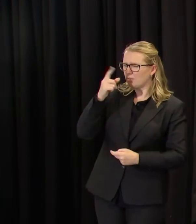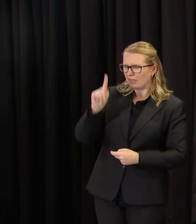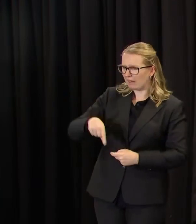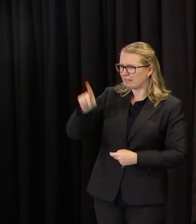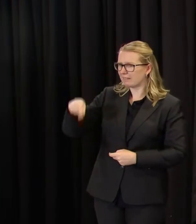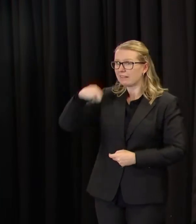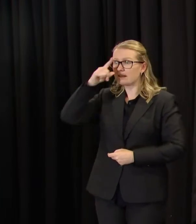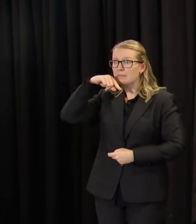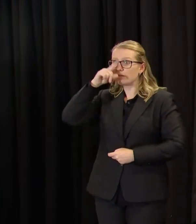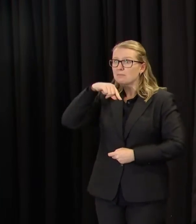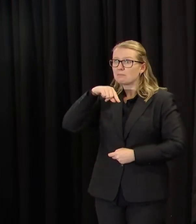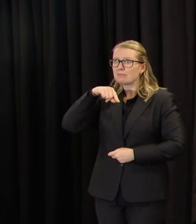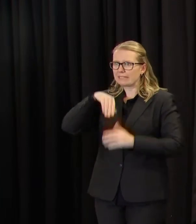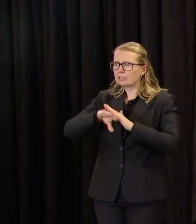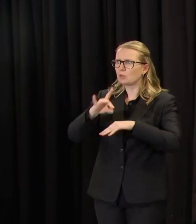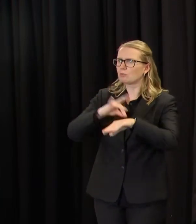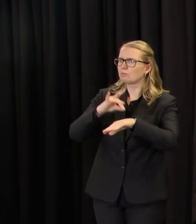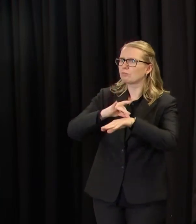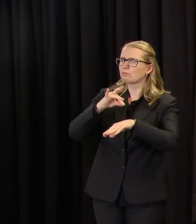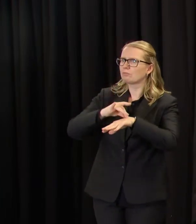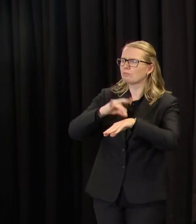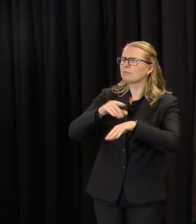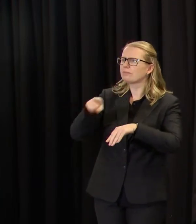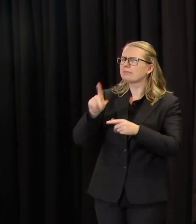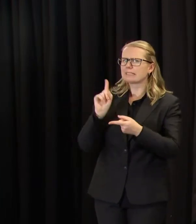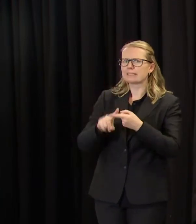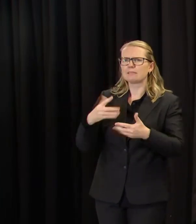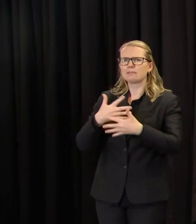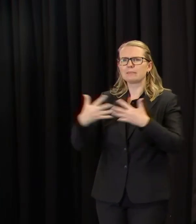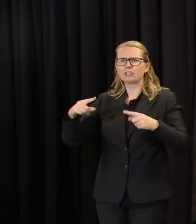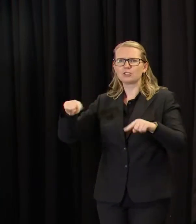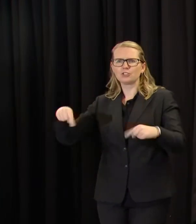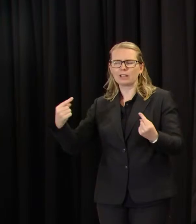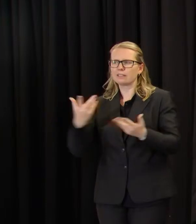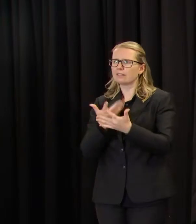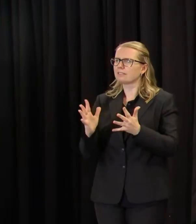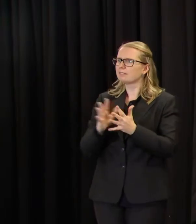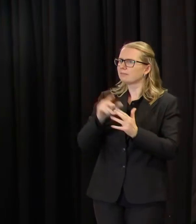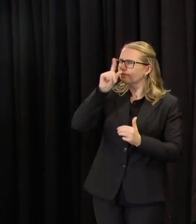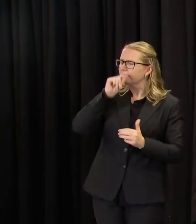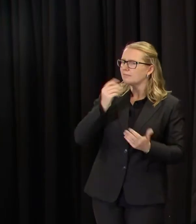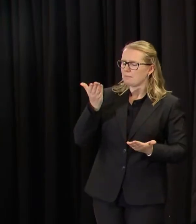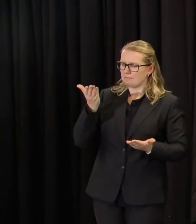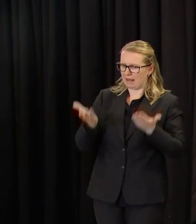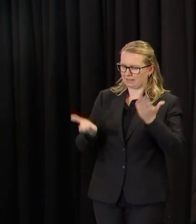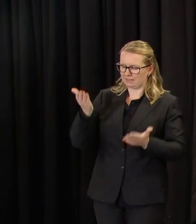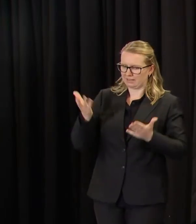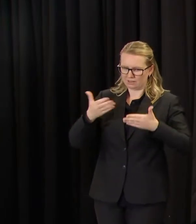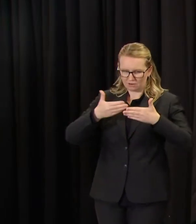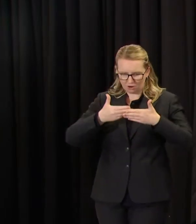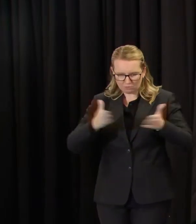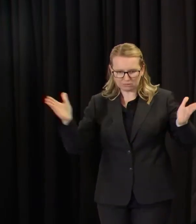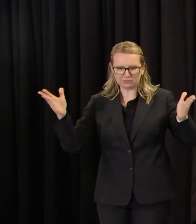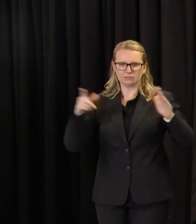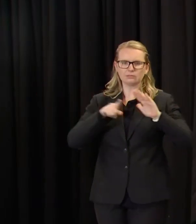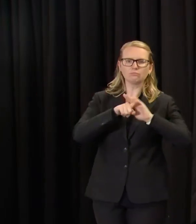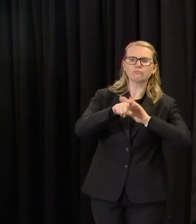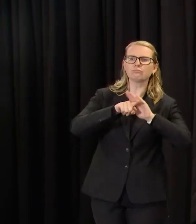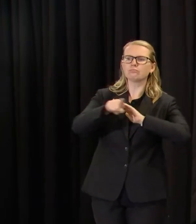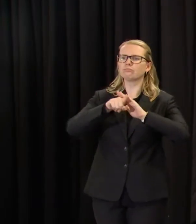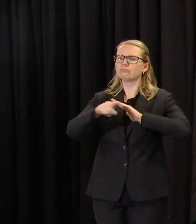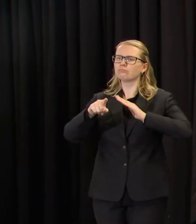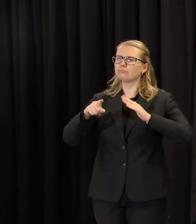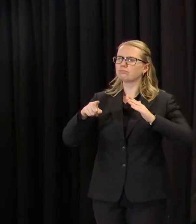pretend that isn't happening. And that'll be the really challenging part. How do you balance opening up, giving people freedom that will